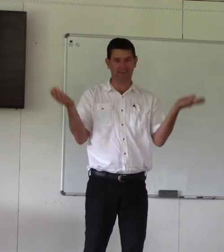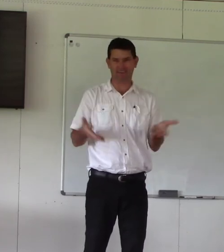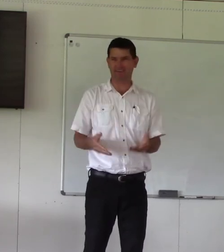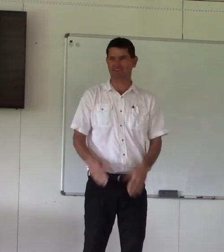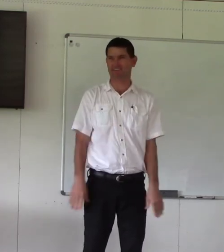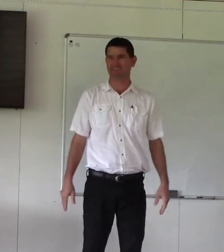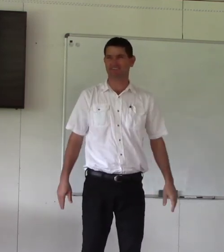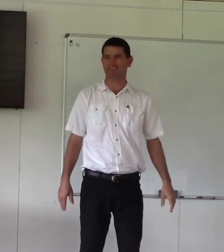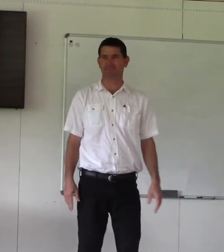here.